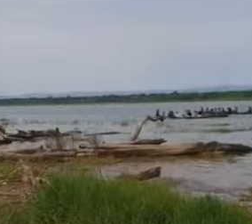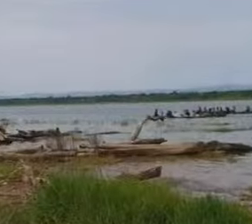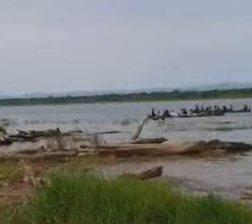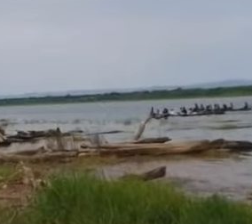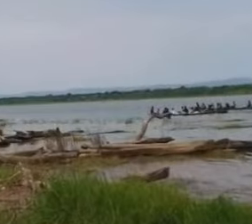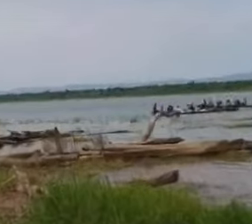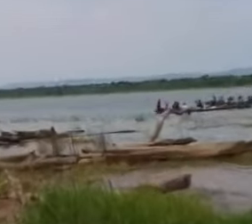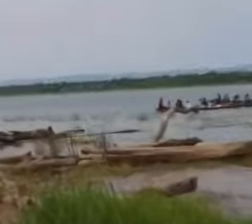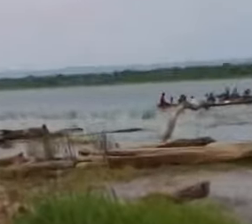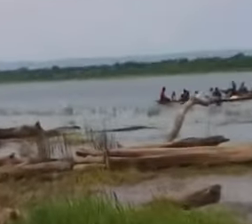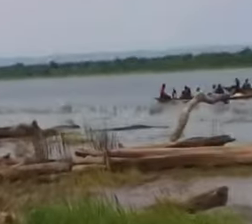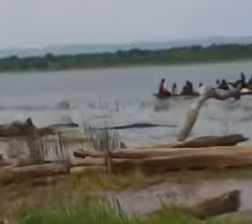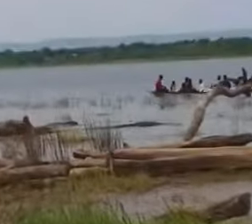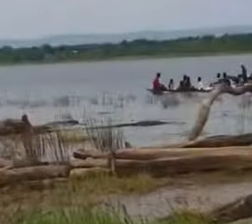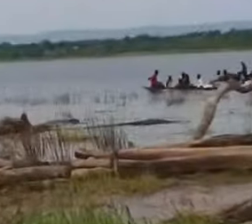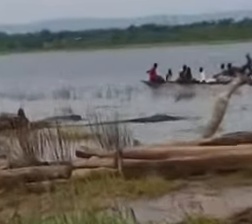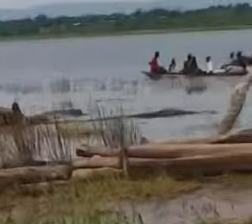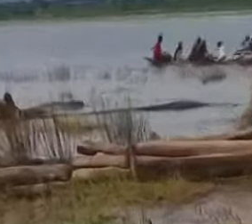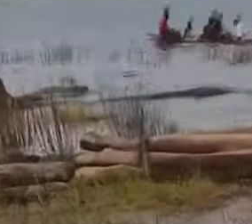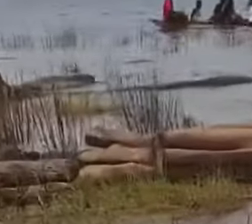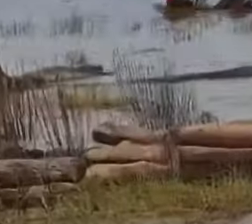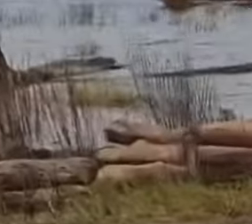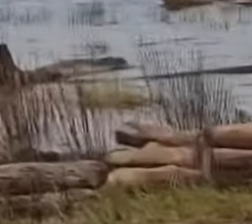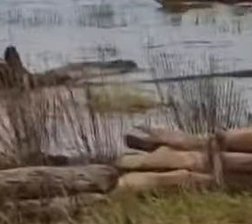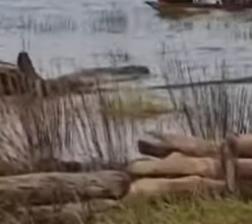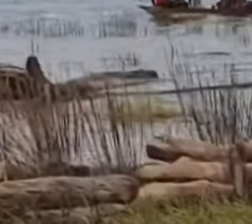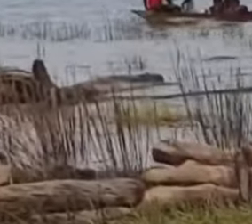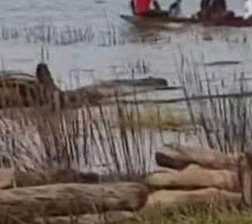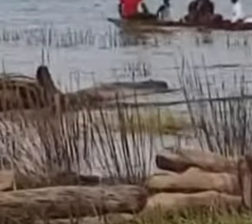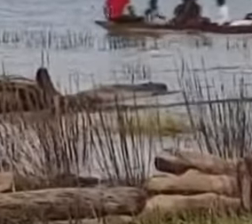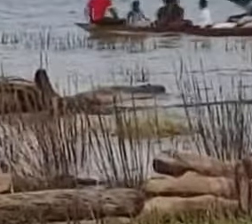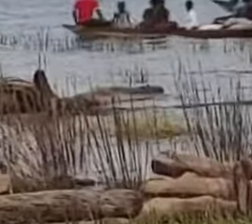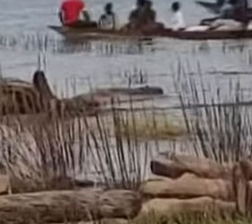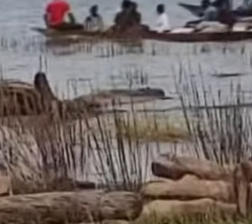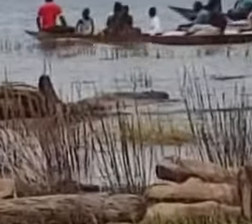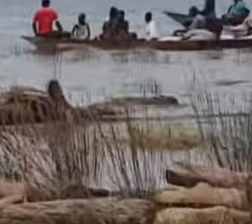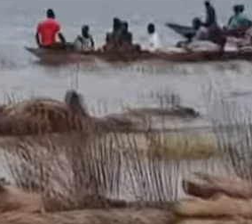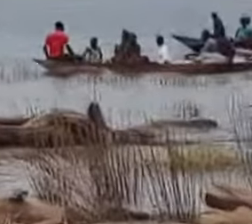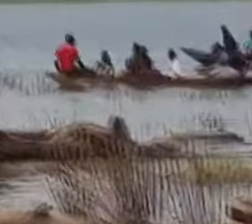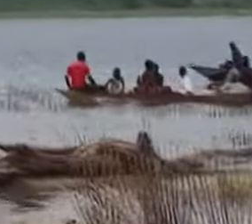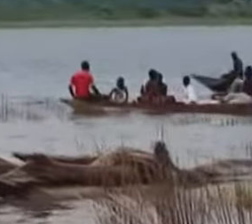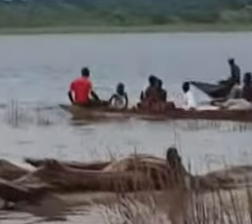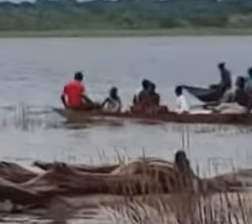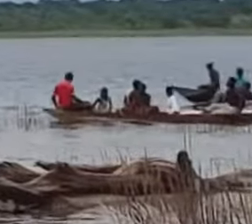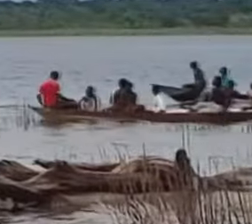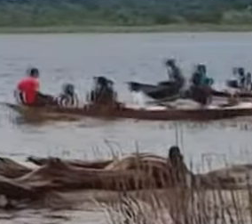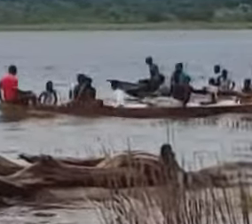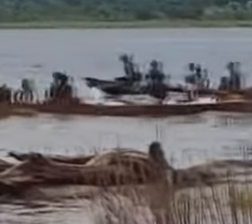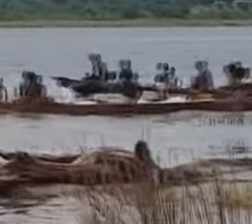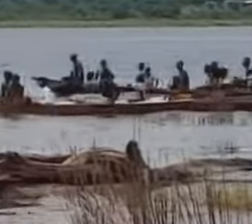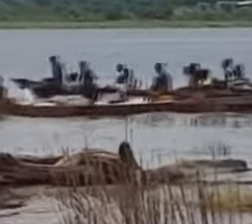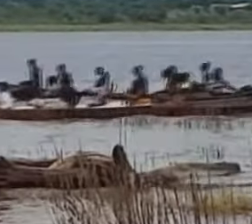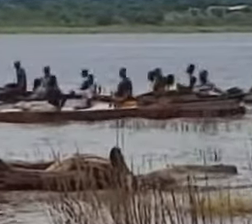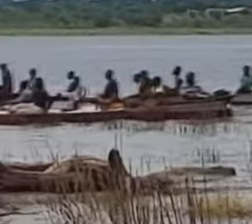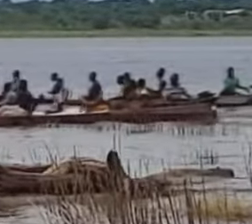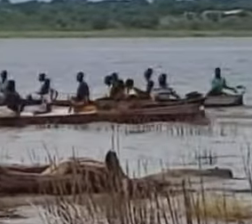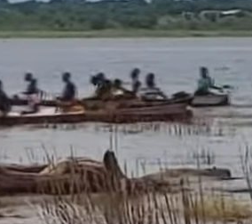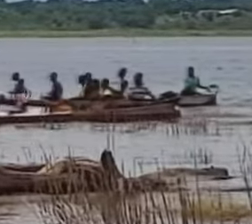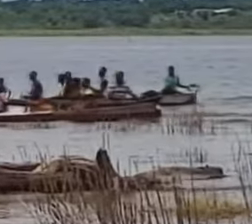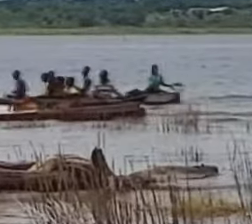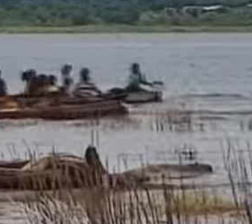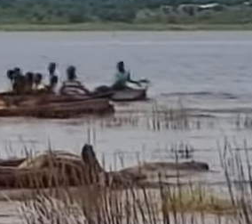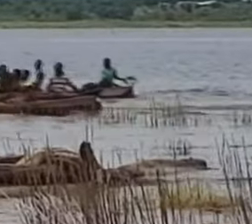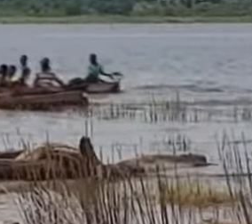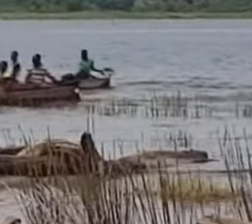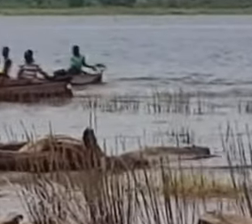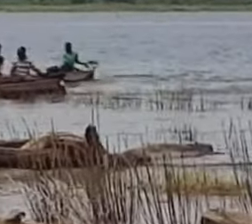Namno. In the Badia fair in Namno, or Hona, Yana Yako free the Becofe for the mine, or Hona, Yana.